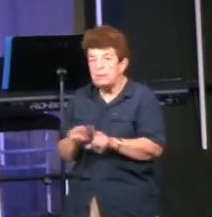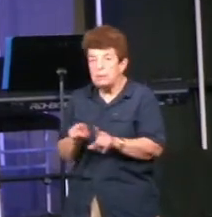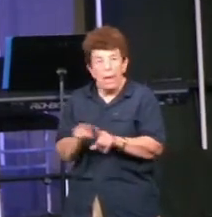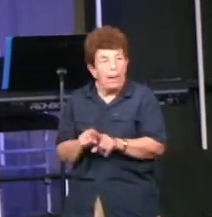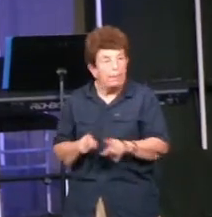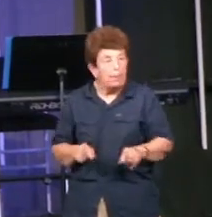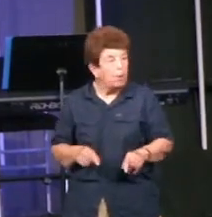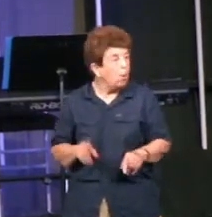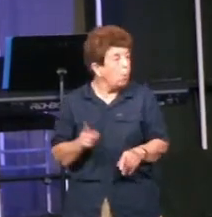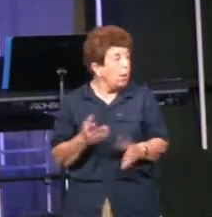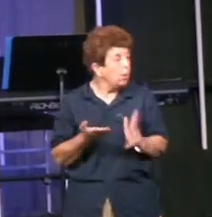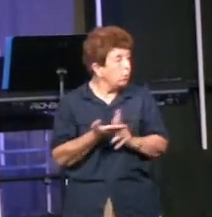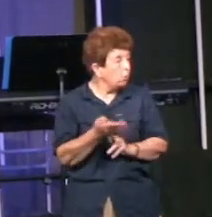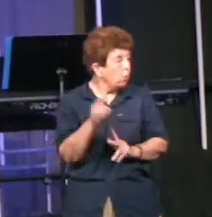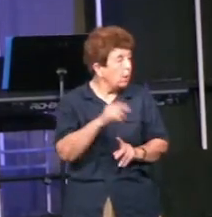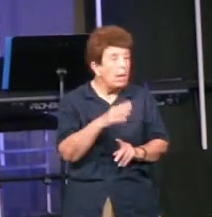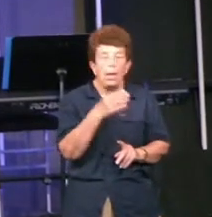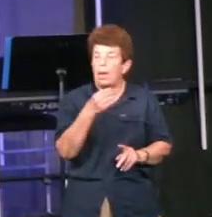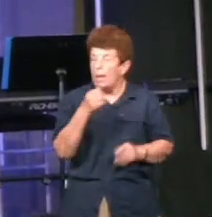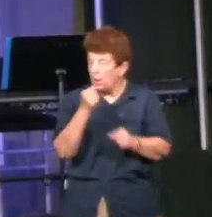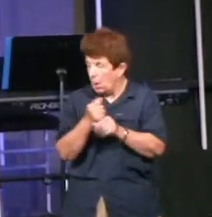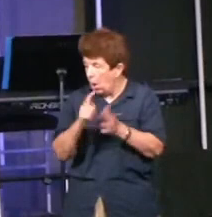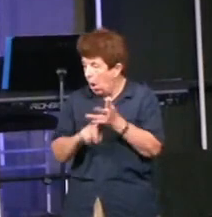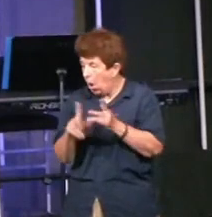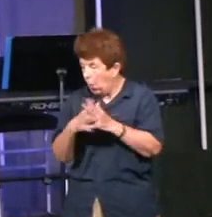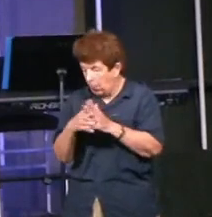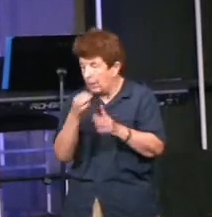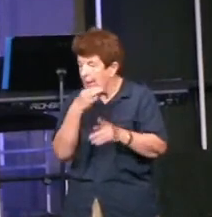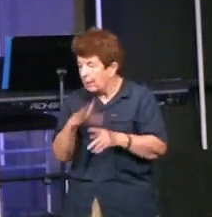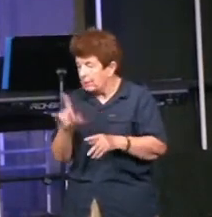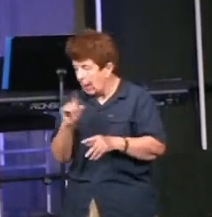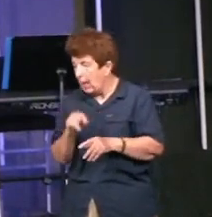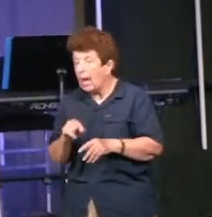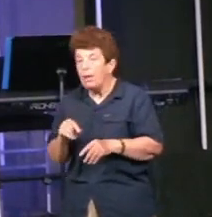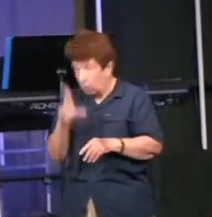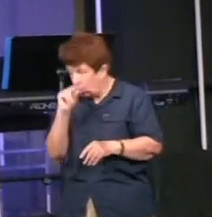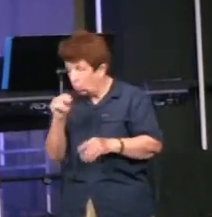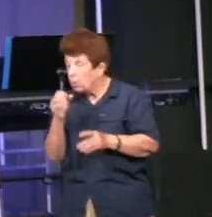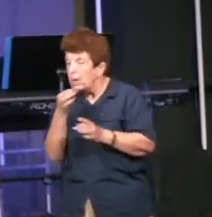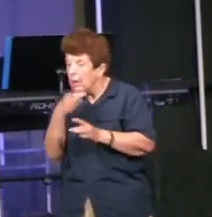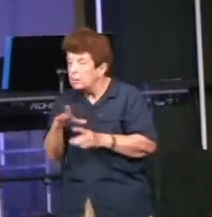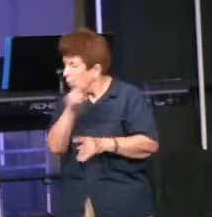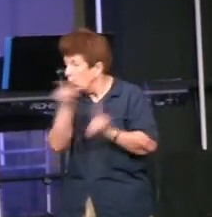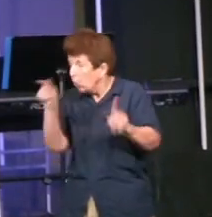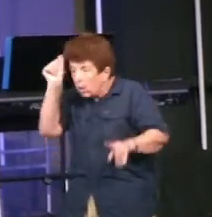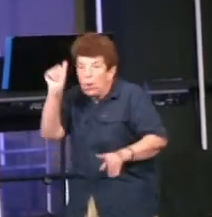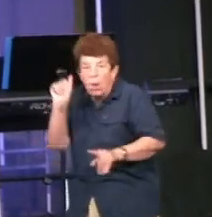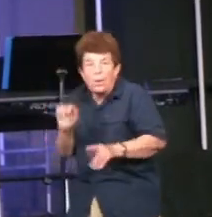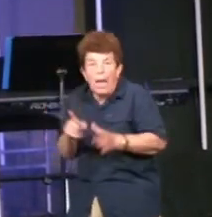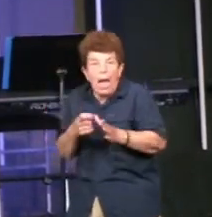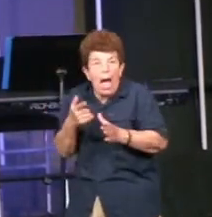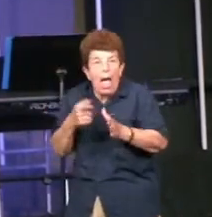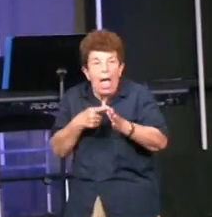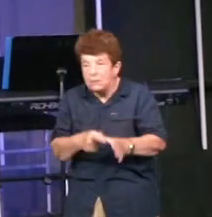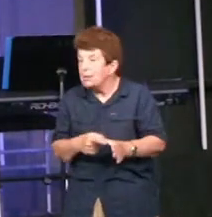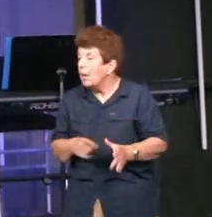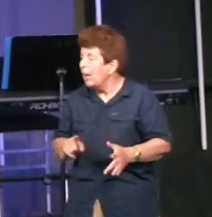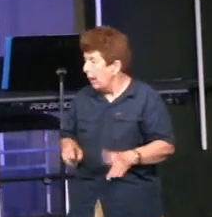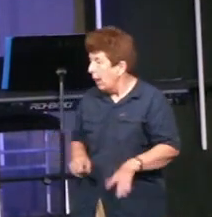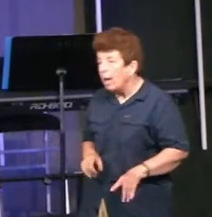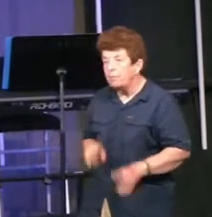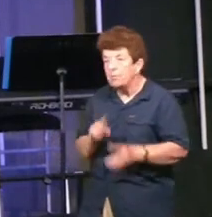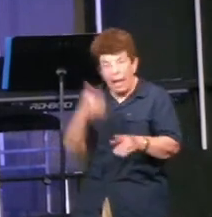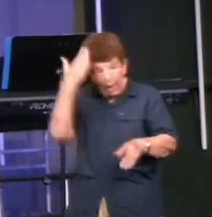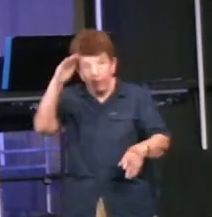just gone through in both Glow Kids and youth group. So you're going to know the answers. Adults, if you have any questions after